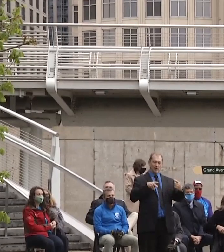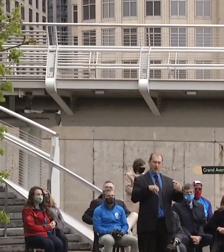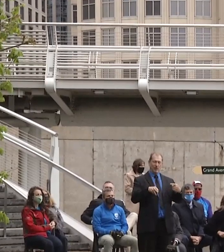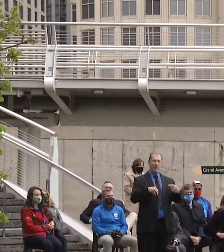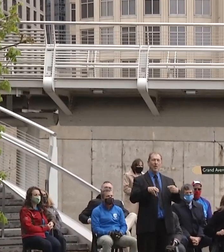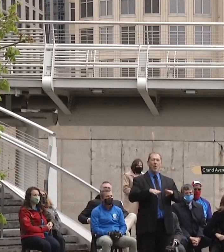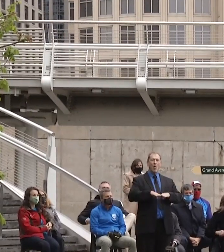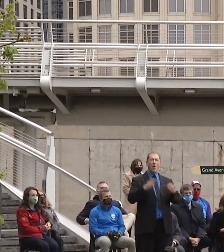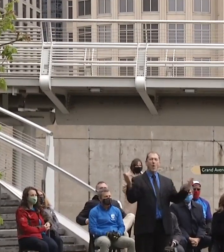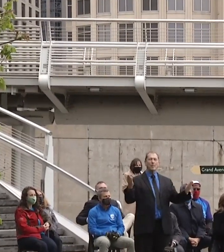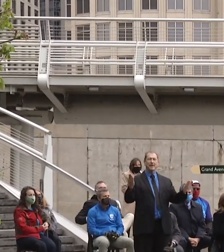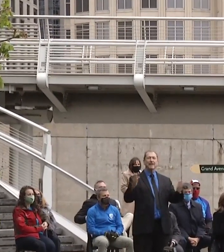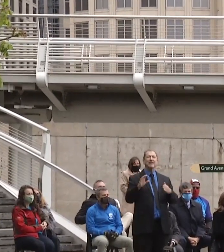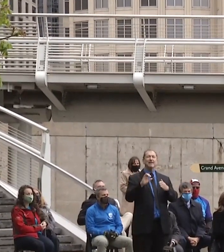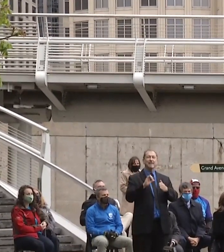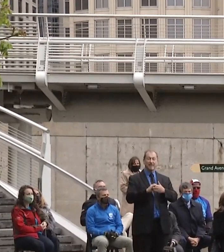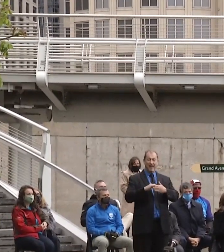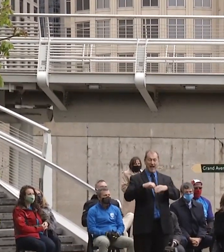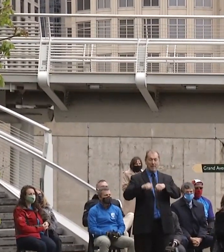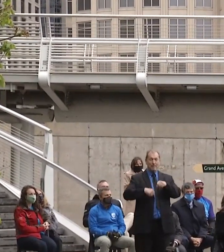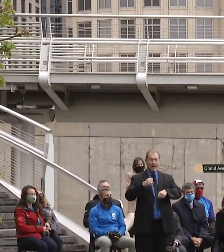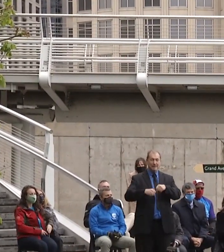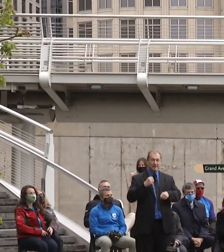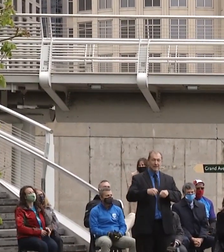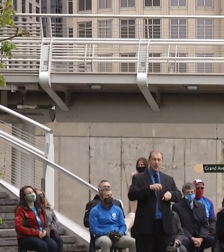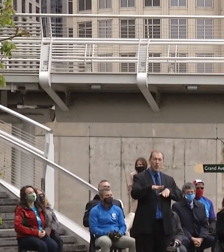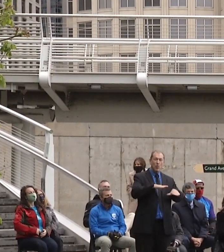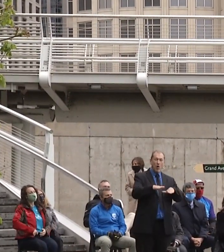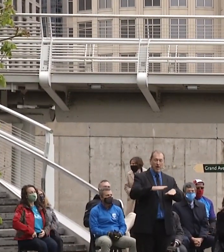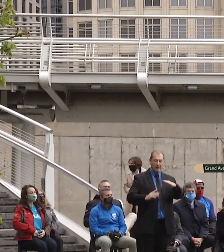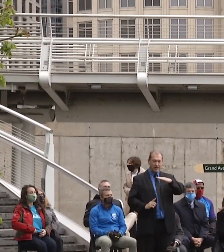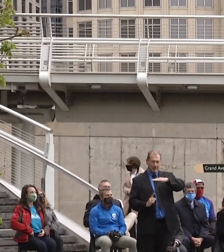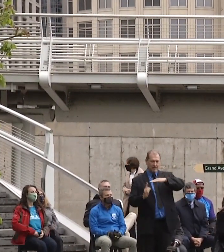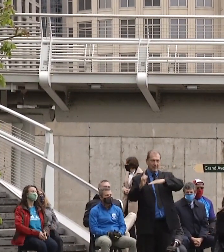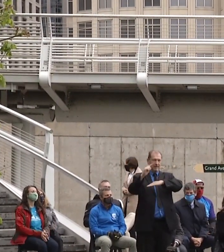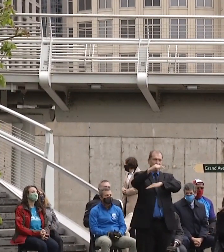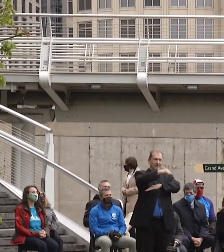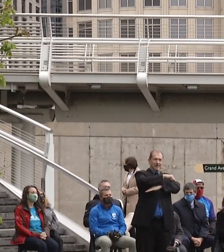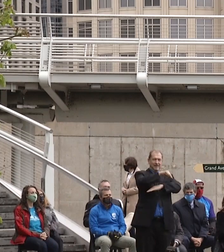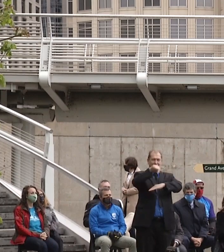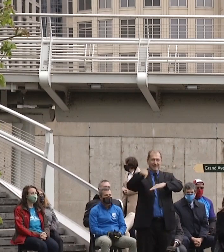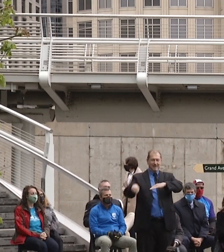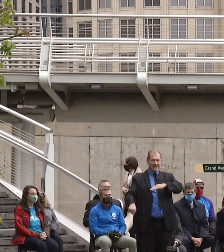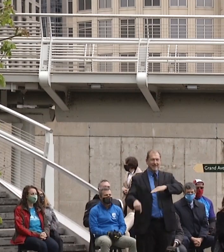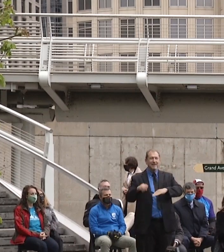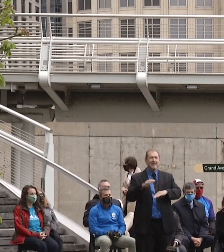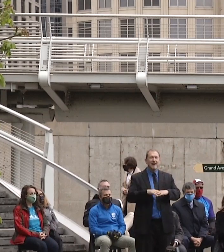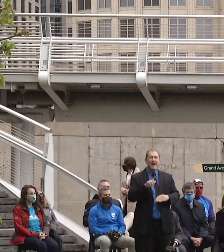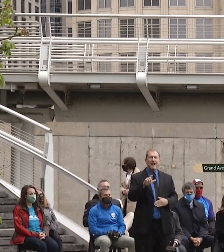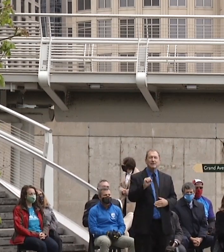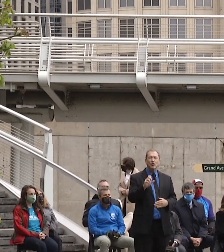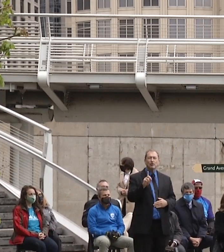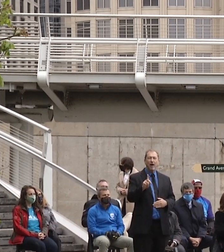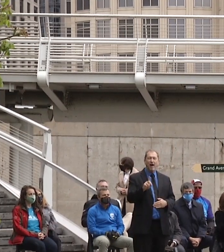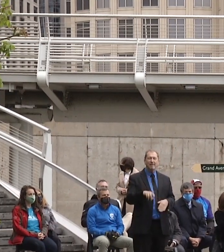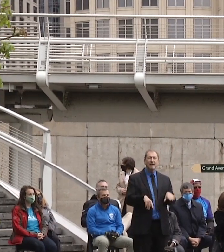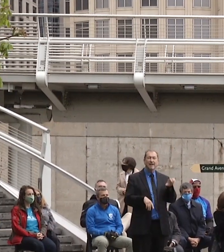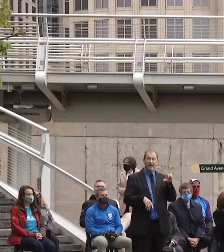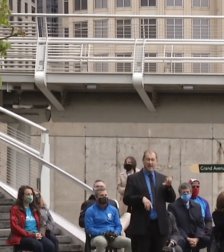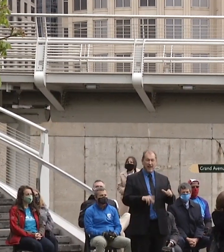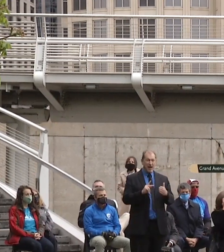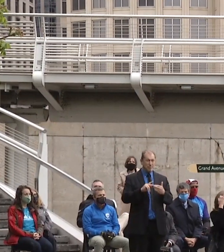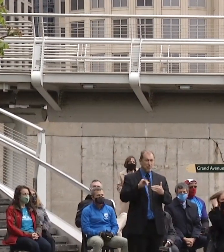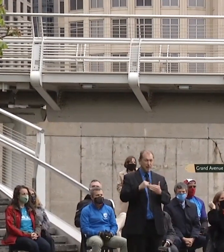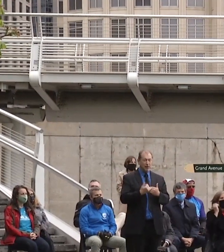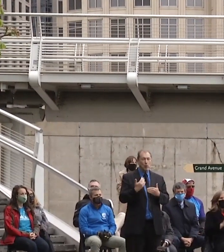exciting day. I was just talking with Commissioner Kelly from the Park District and with Alderman Hopkins. This is a project that has actually